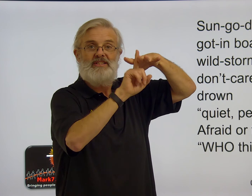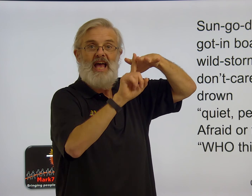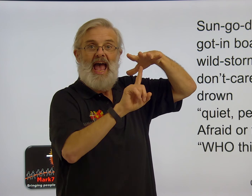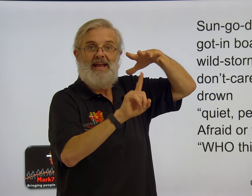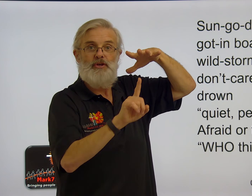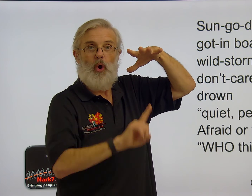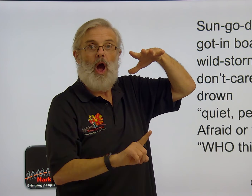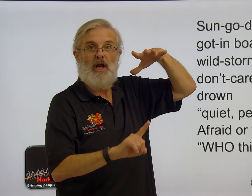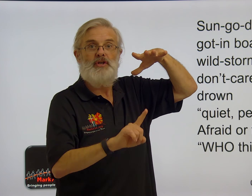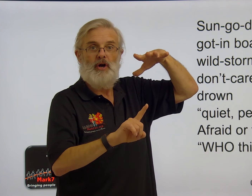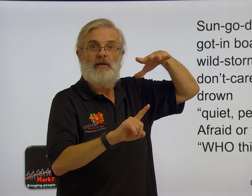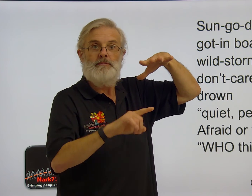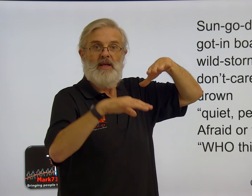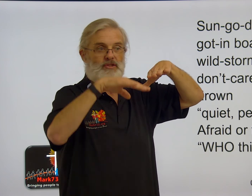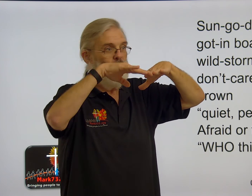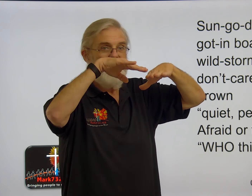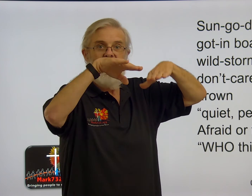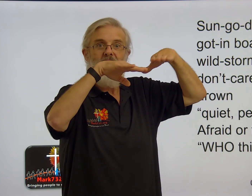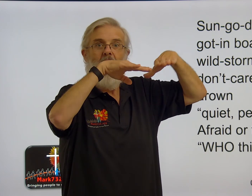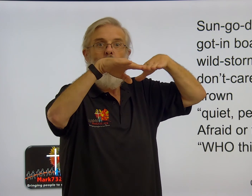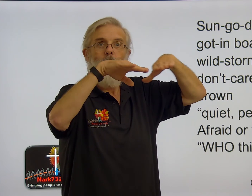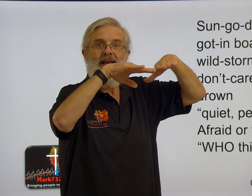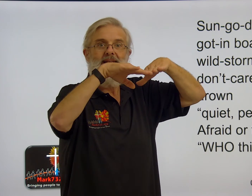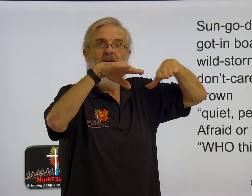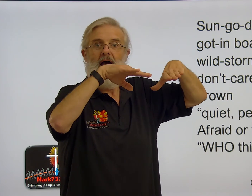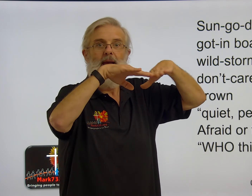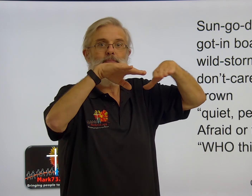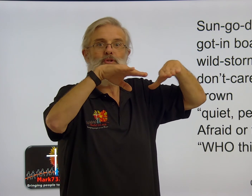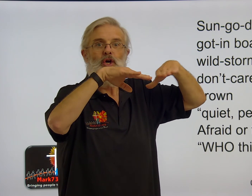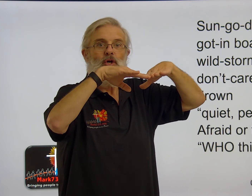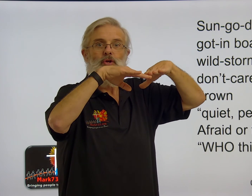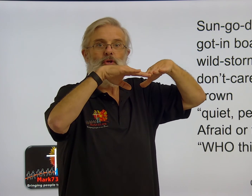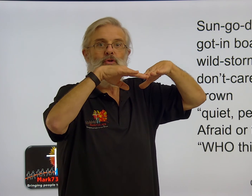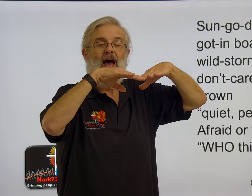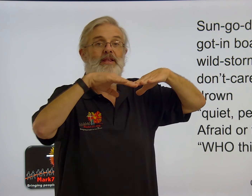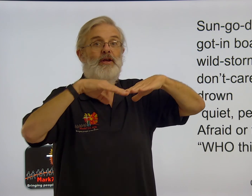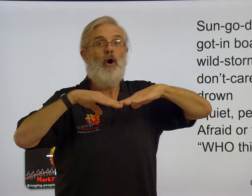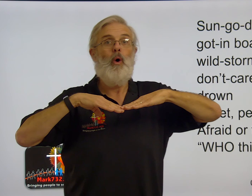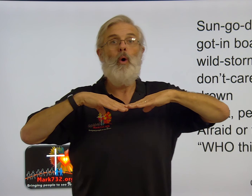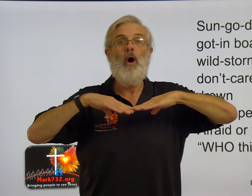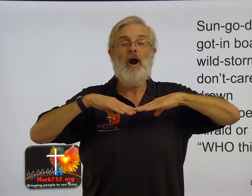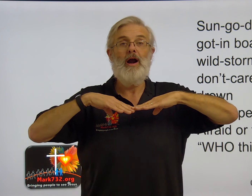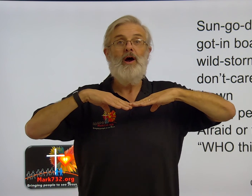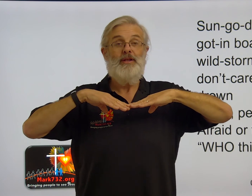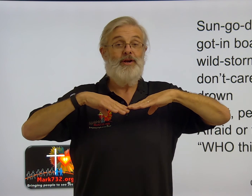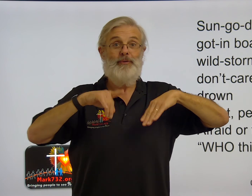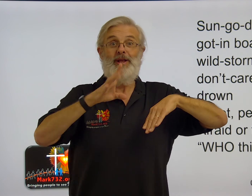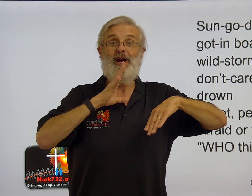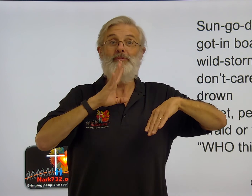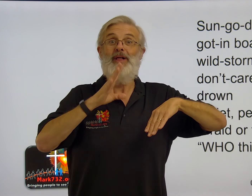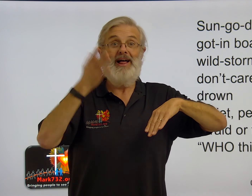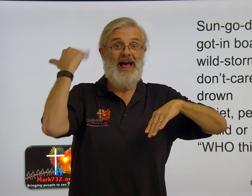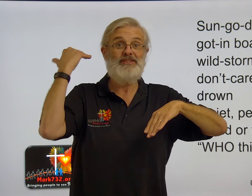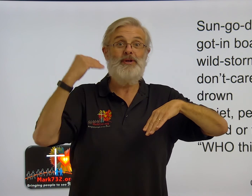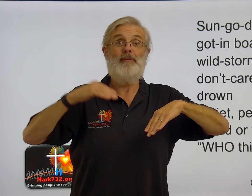and you go under. And so think of how many times you do that, or, we talked last week about